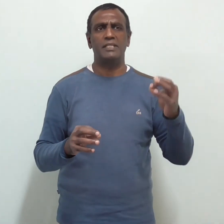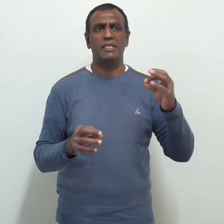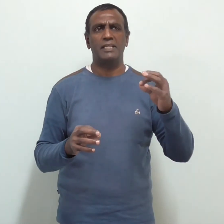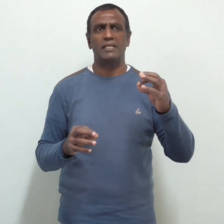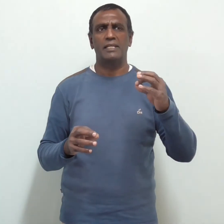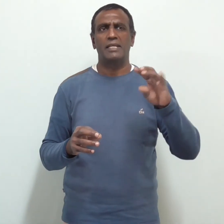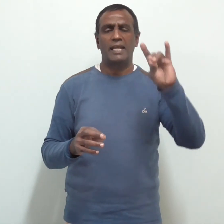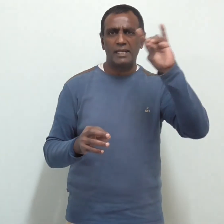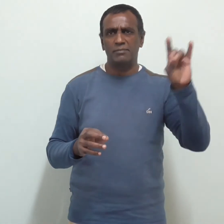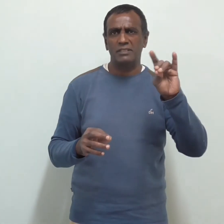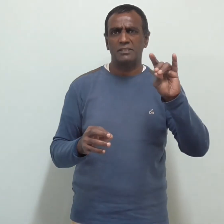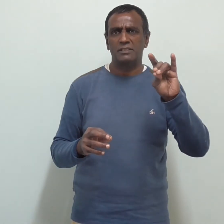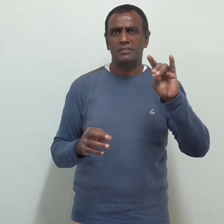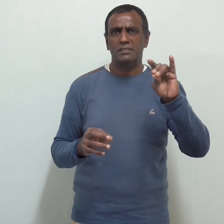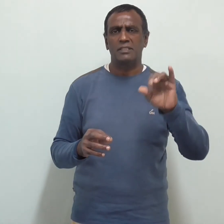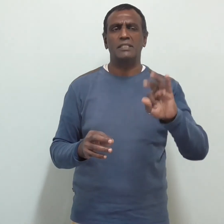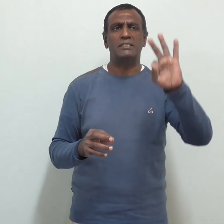the animals is